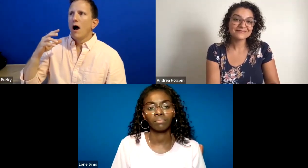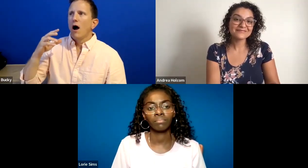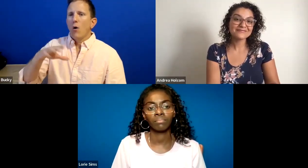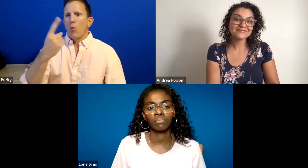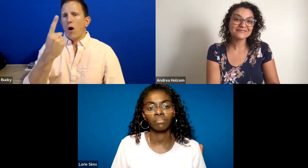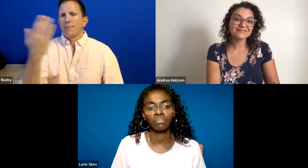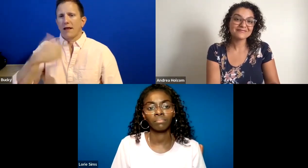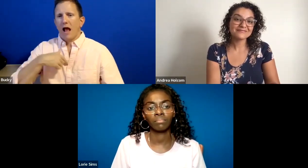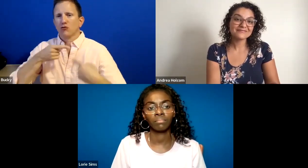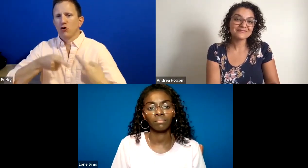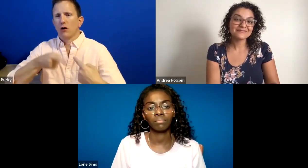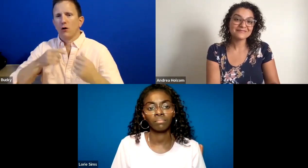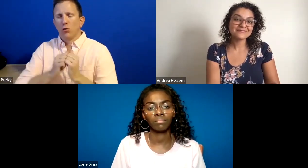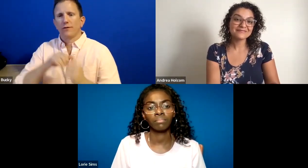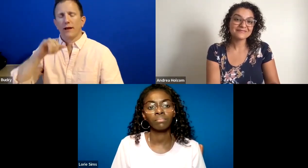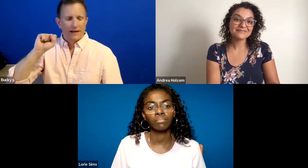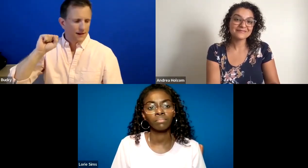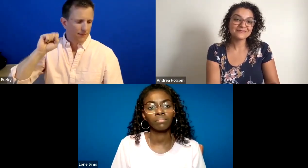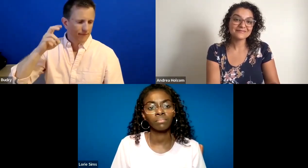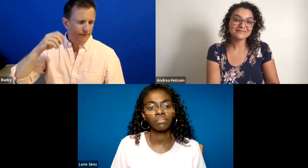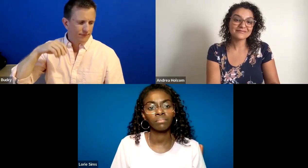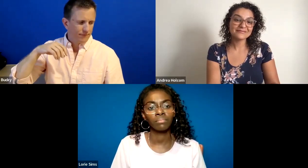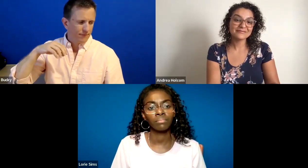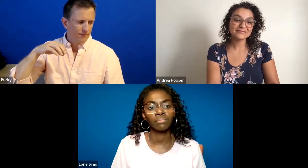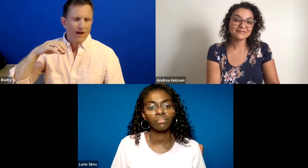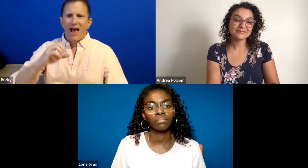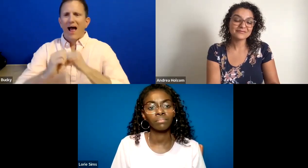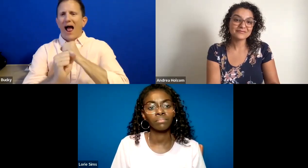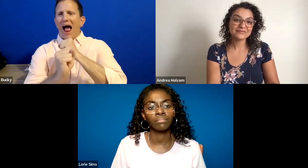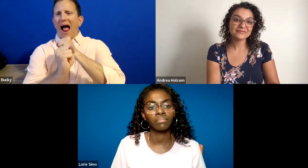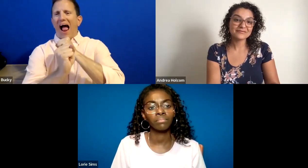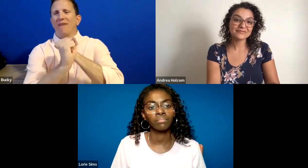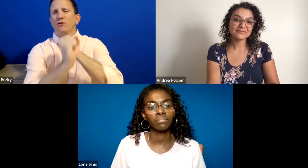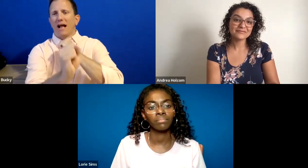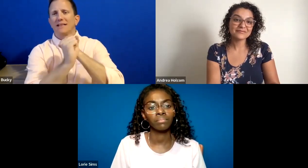a fantastic question. And one thing that I struggle with